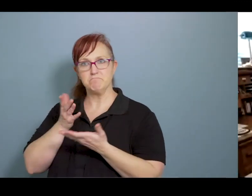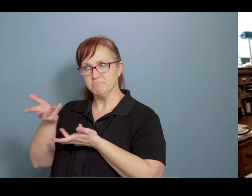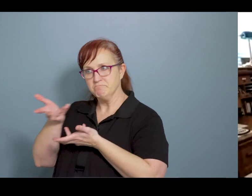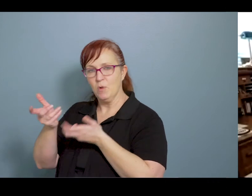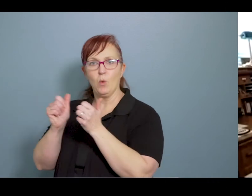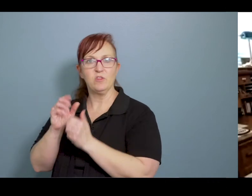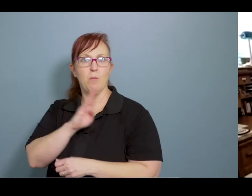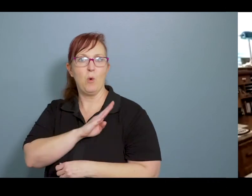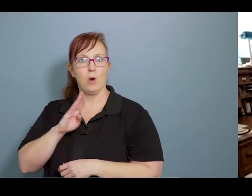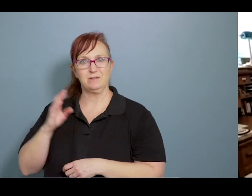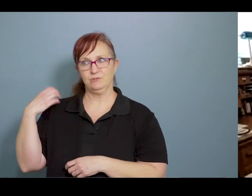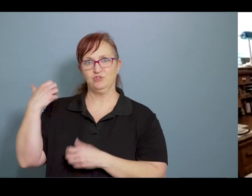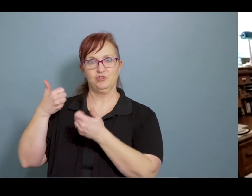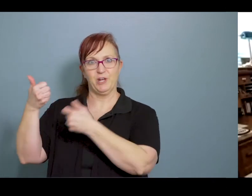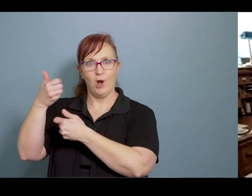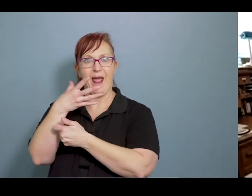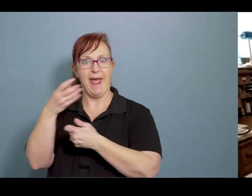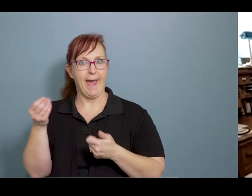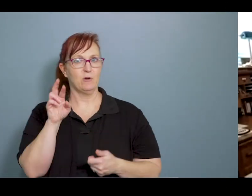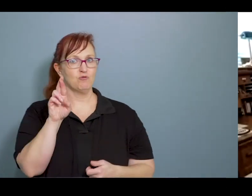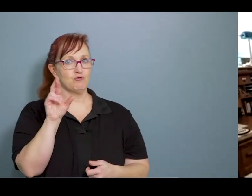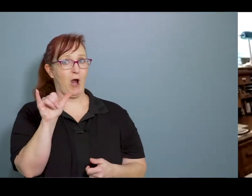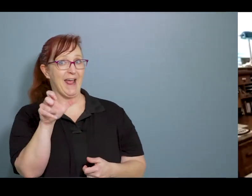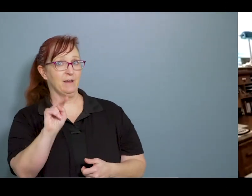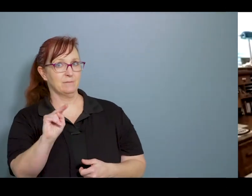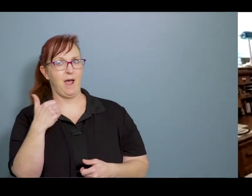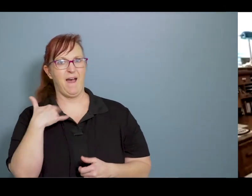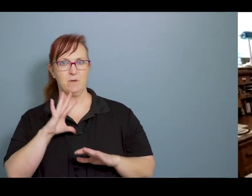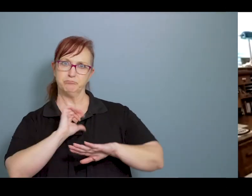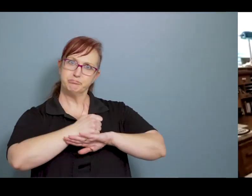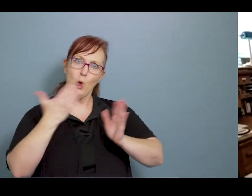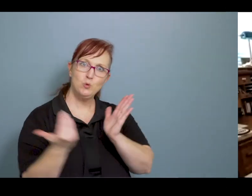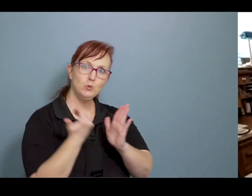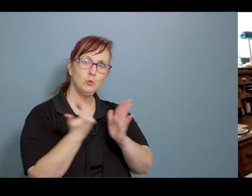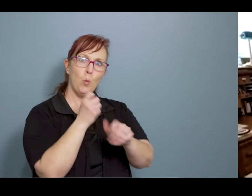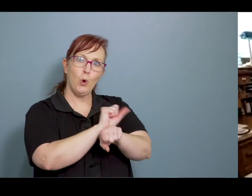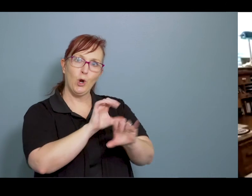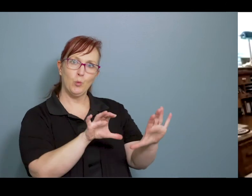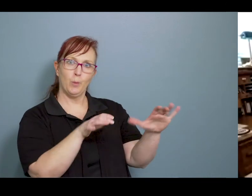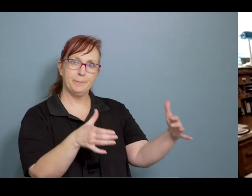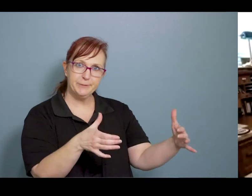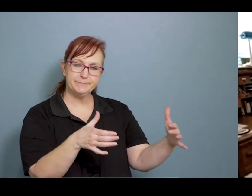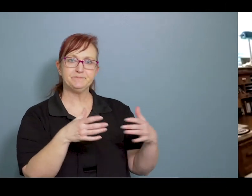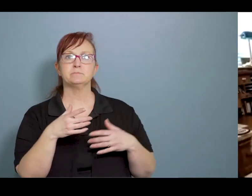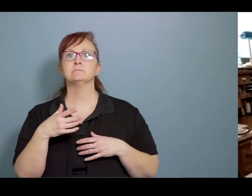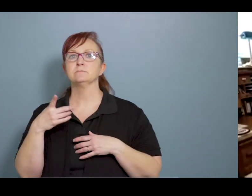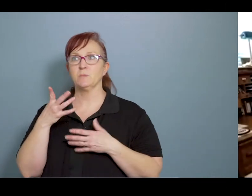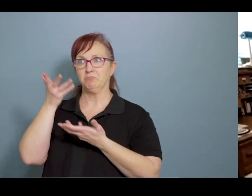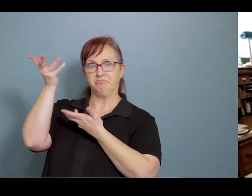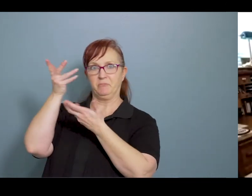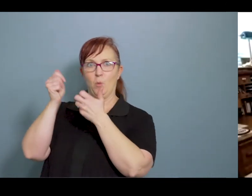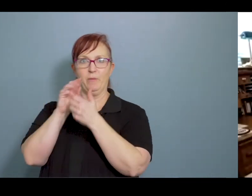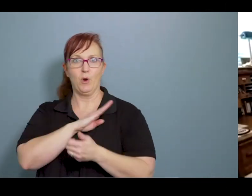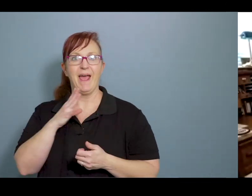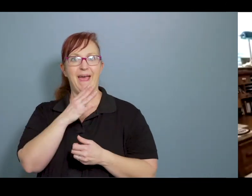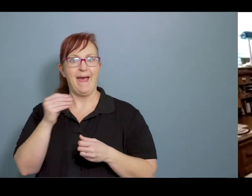board chair and Ryan in terms of coalescing this new work group that the board is directed, and will work